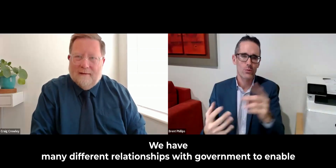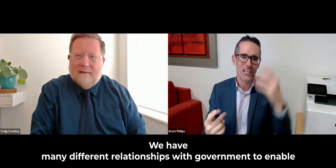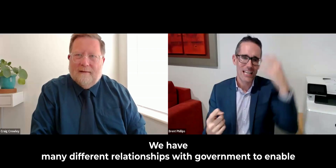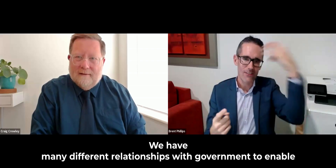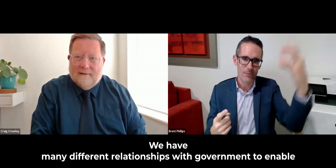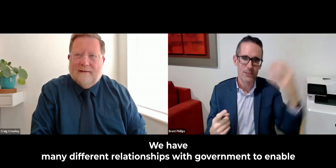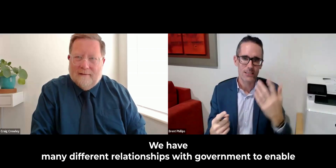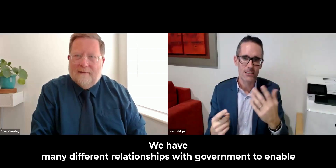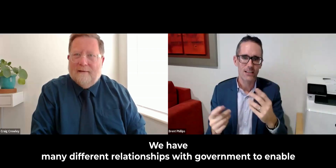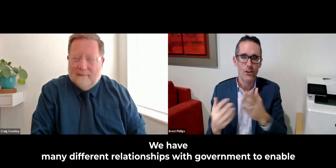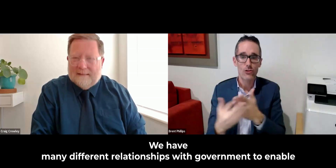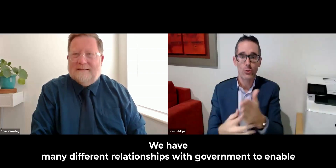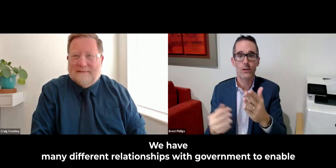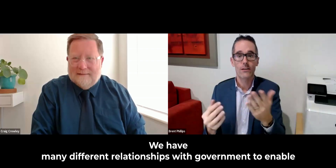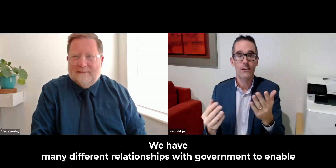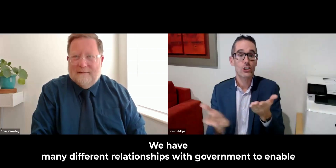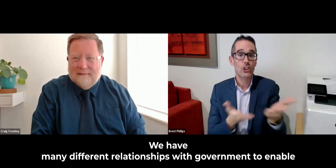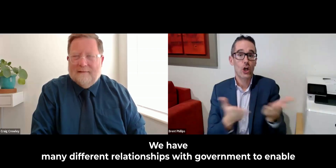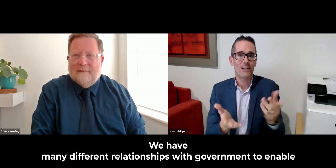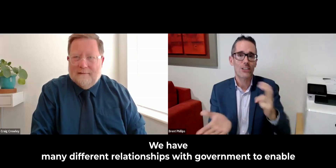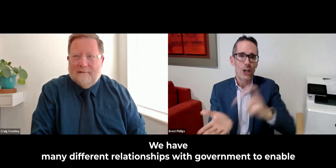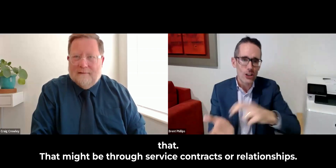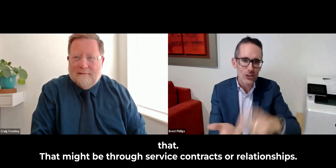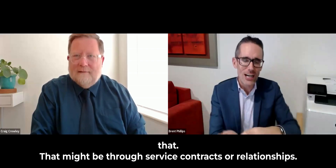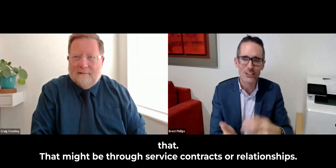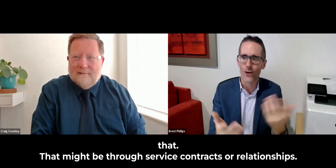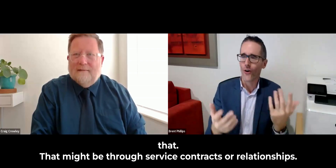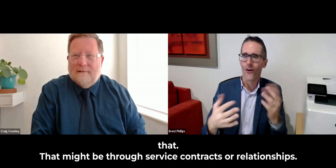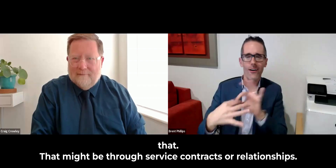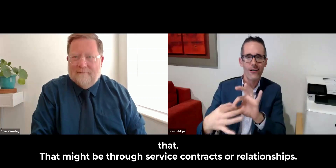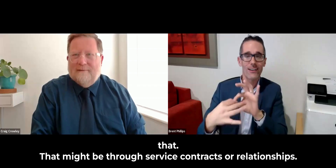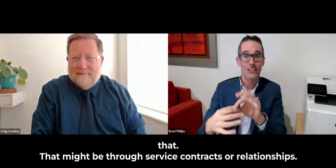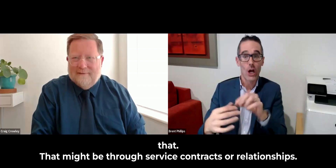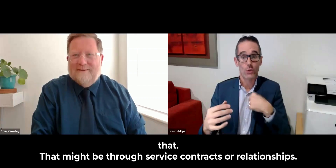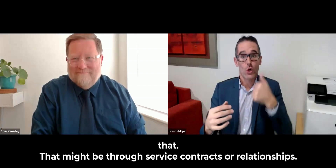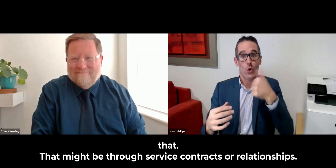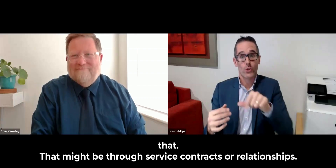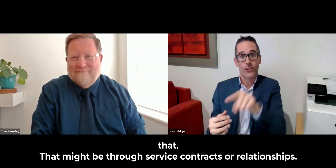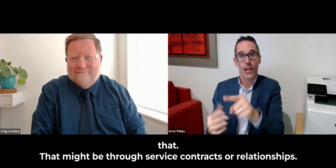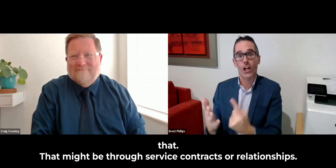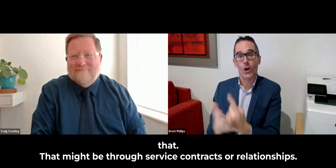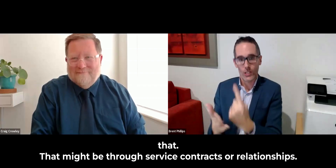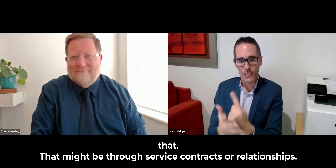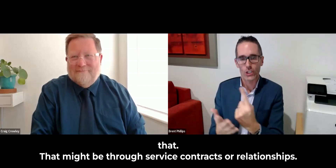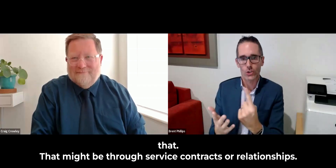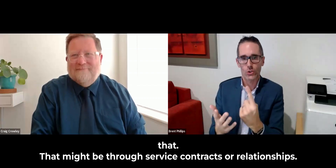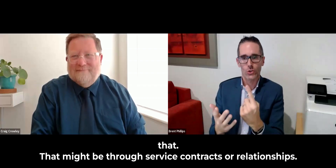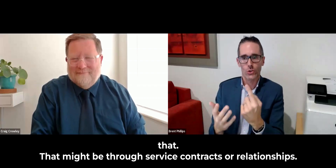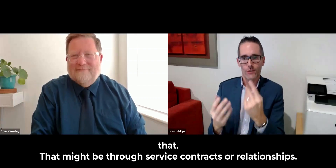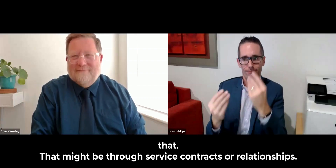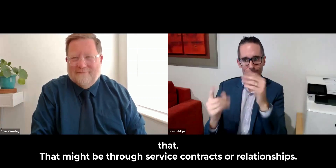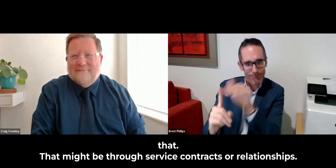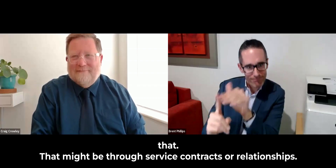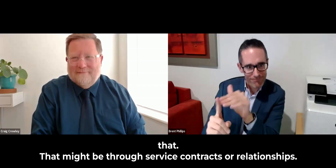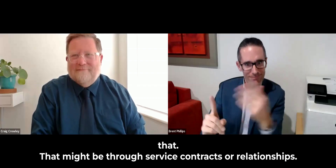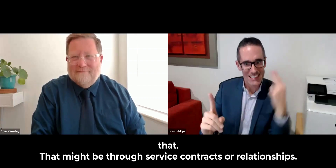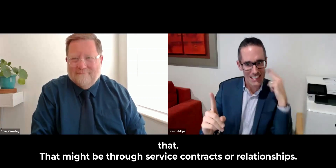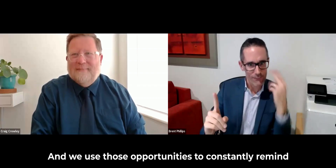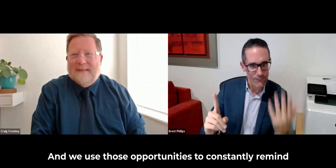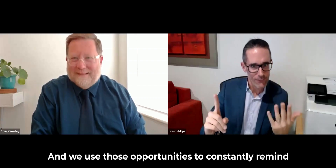have many different relationships with government to enable that. That might be through service contracts or relationships. And we use